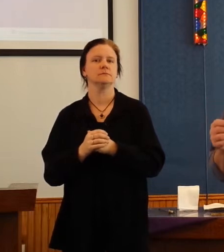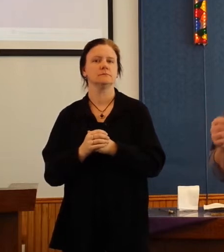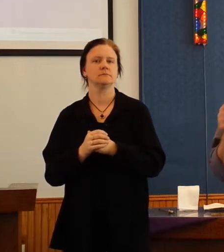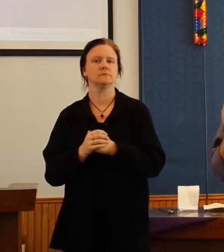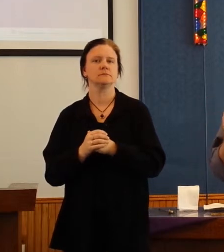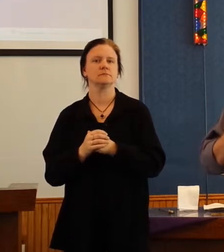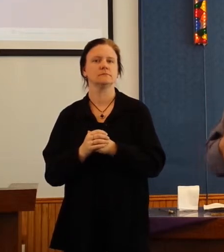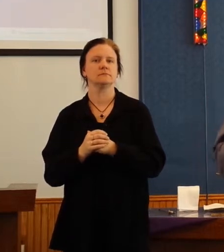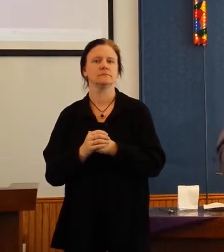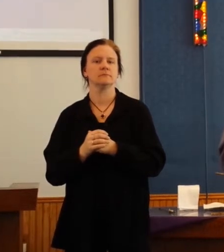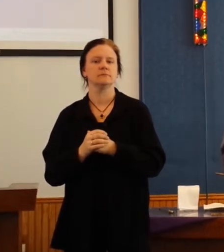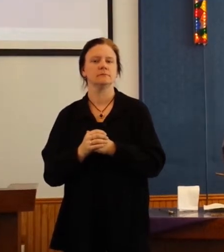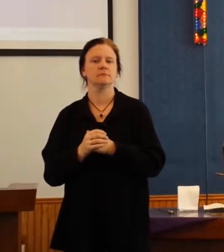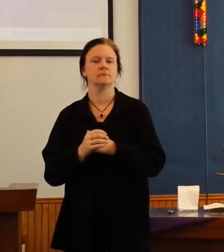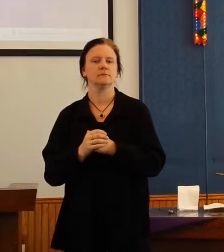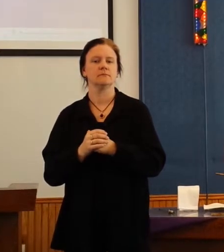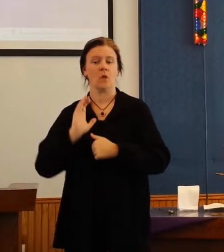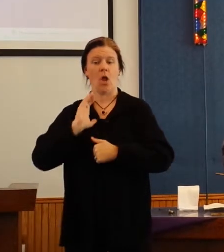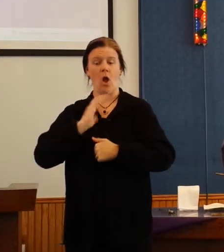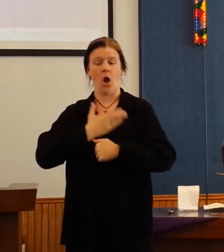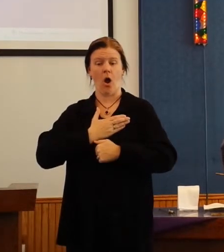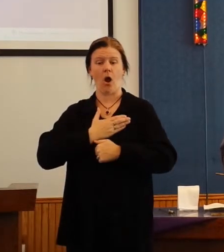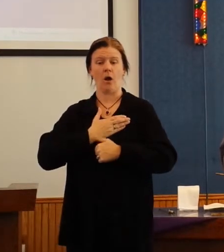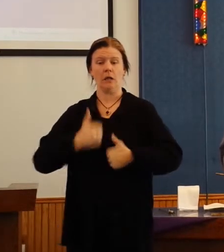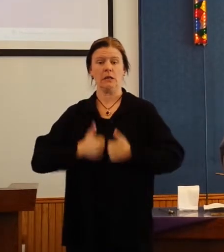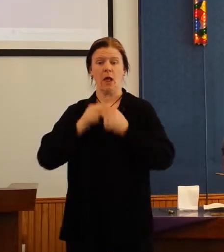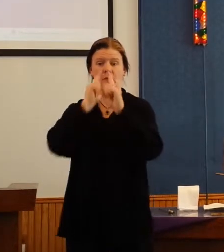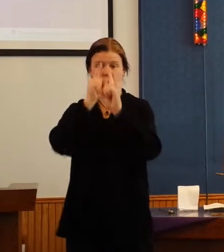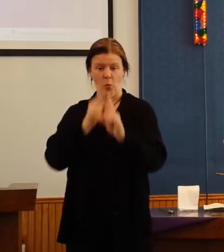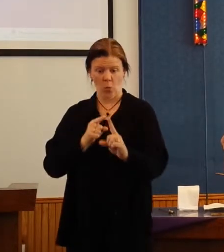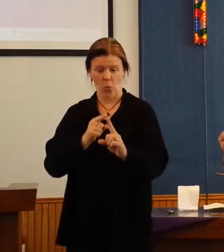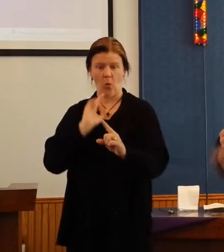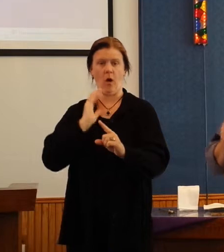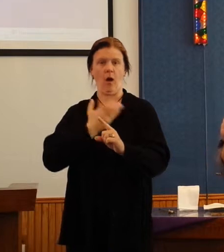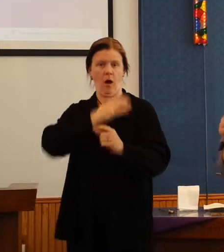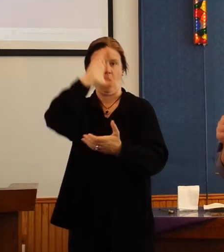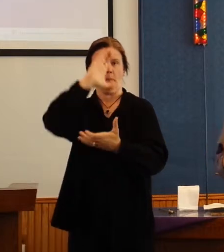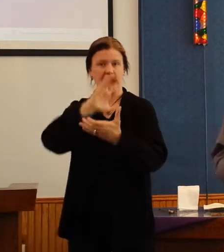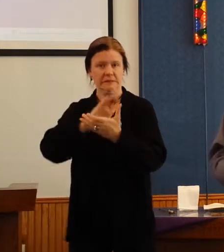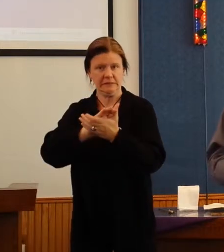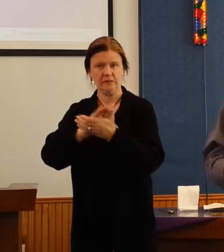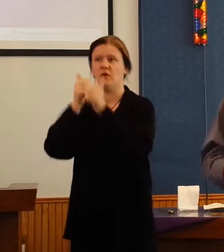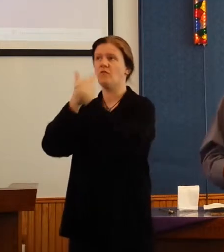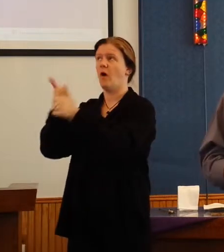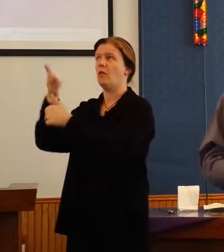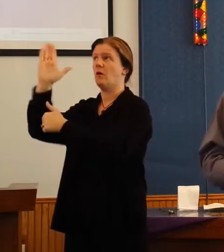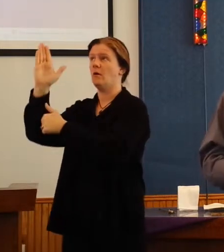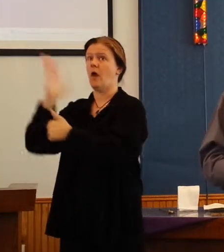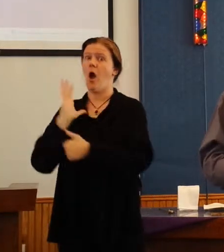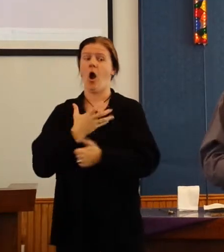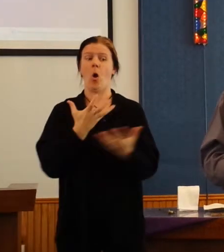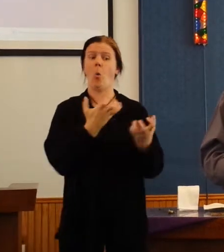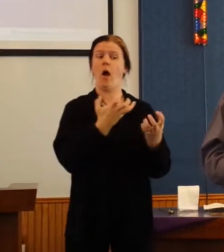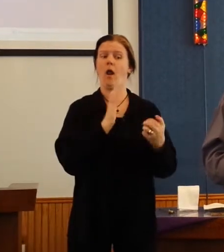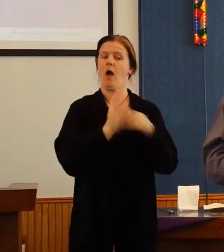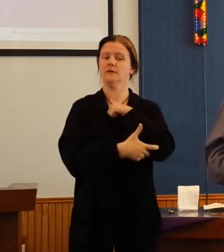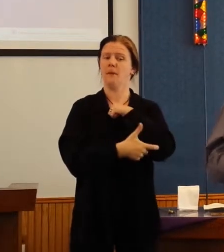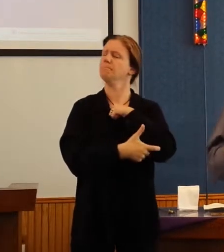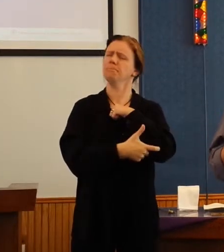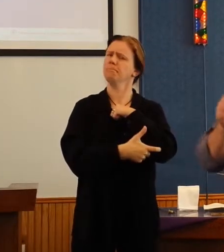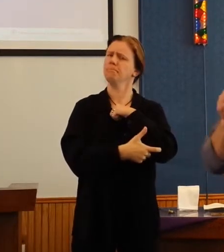guiding principles in life what Jesus taught, and not what we necessarily want.